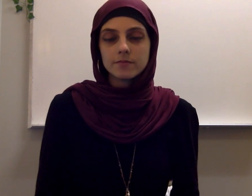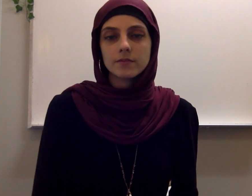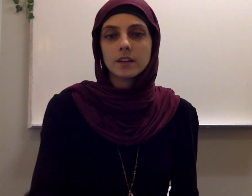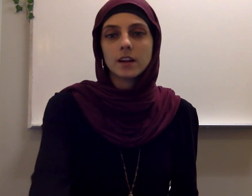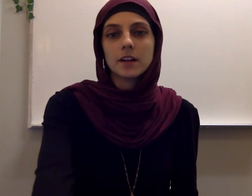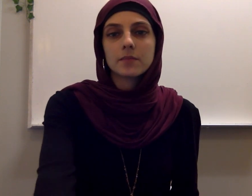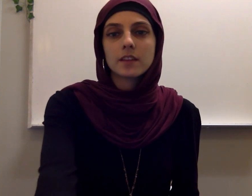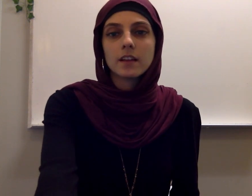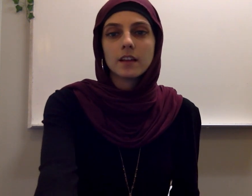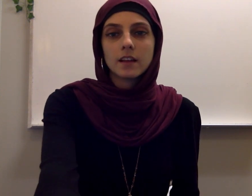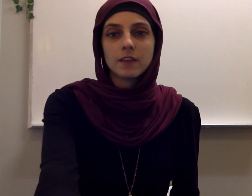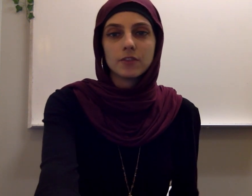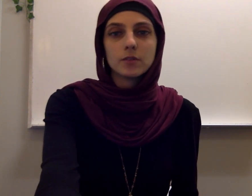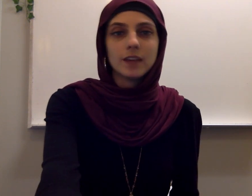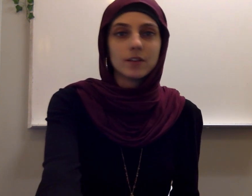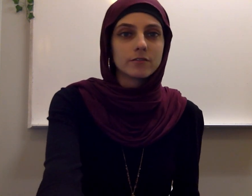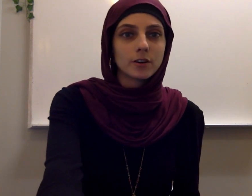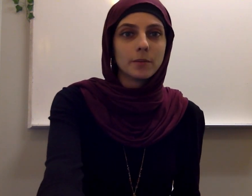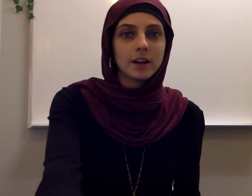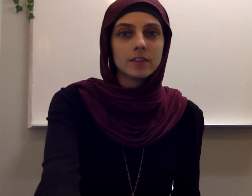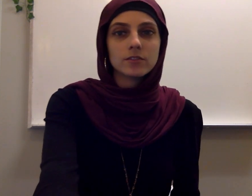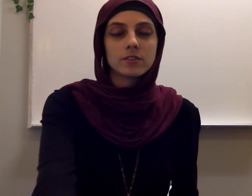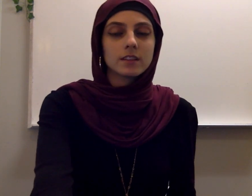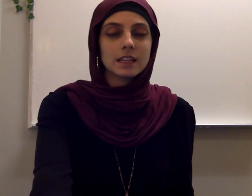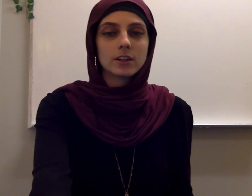All right. A few noun-verb pairs that I think are good to